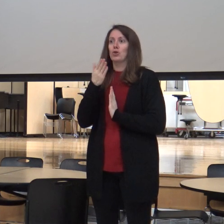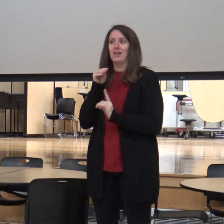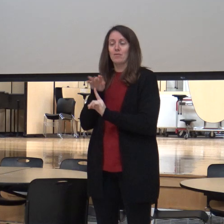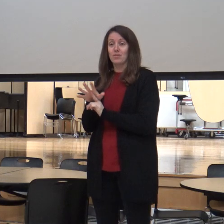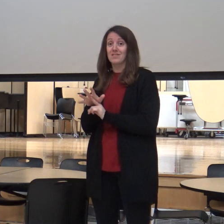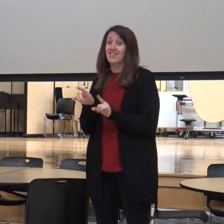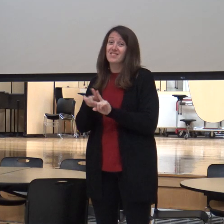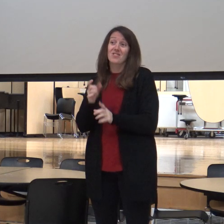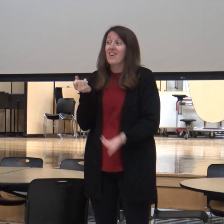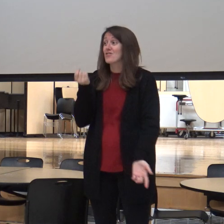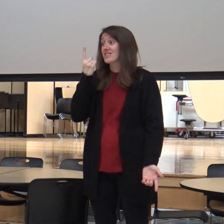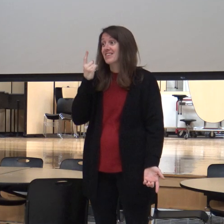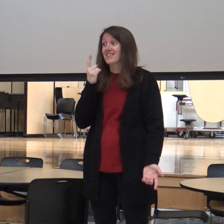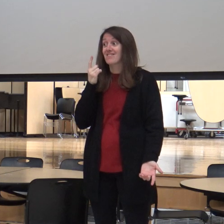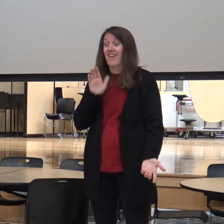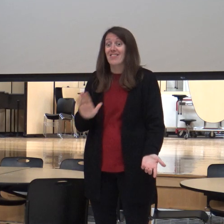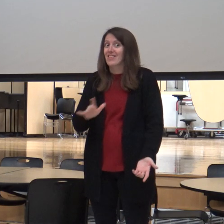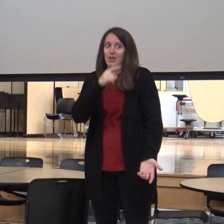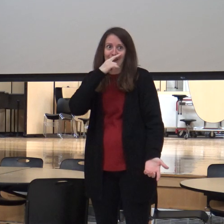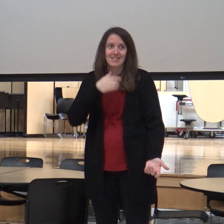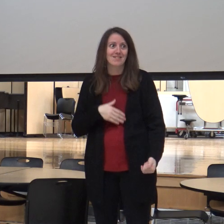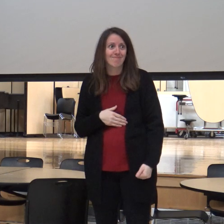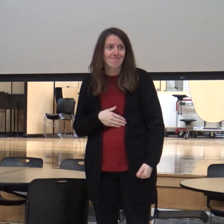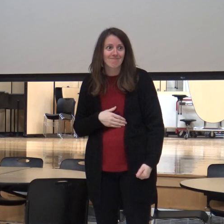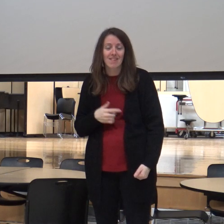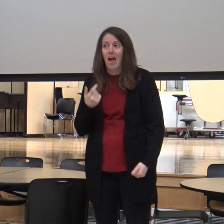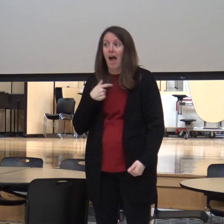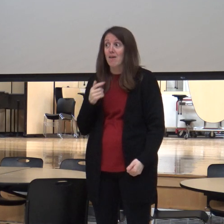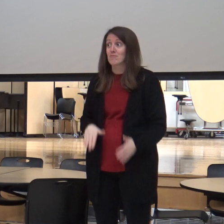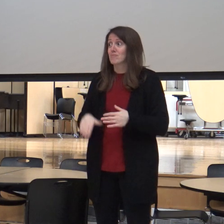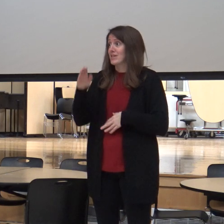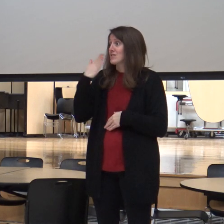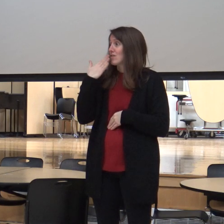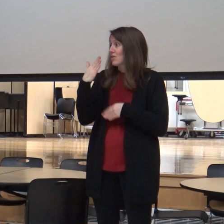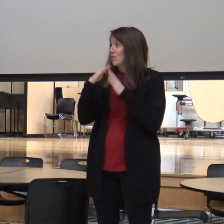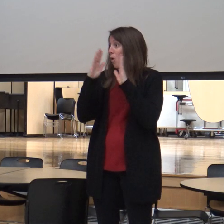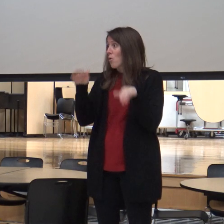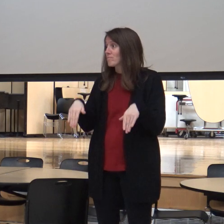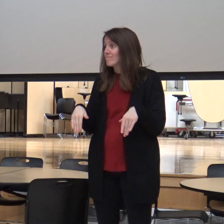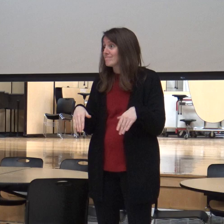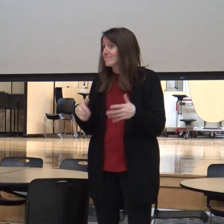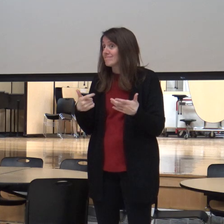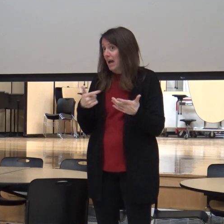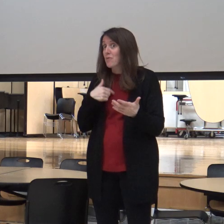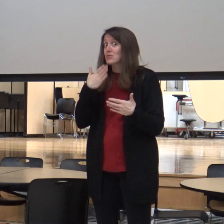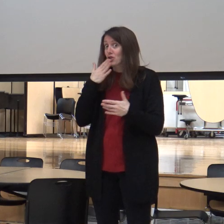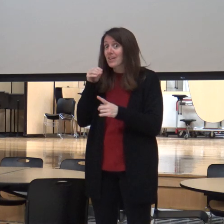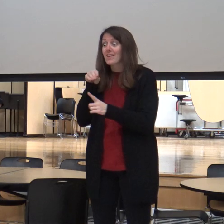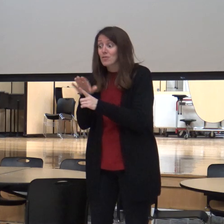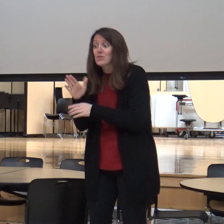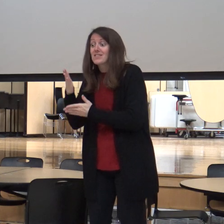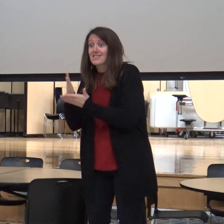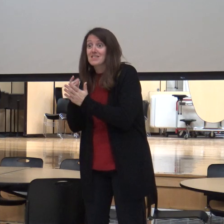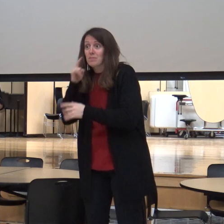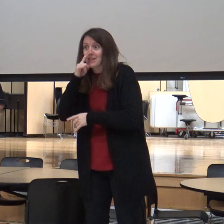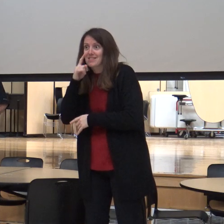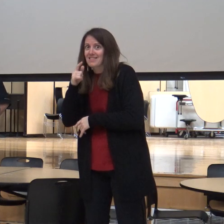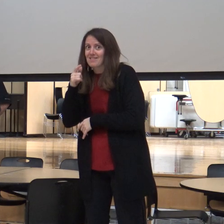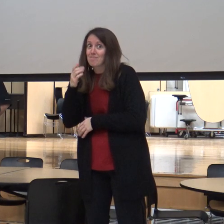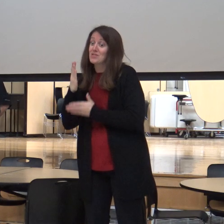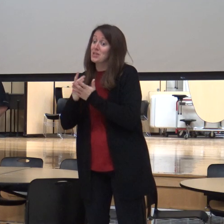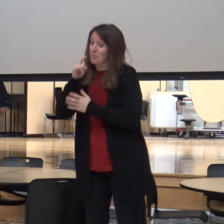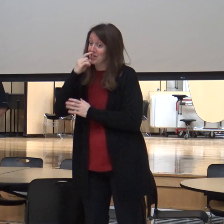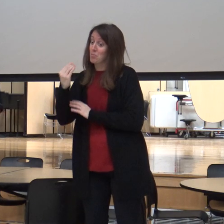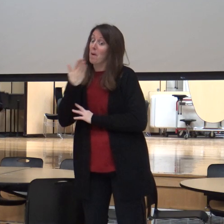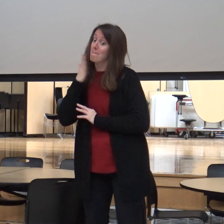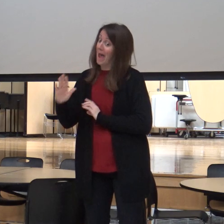they're kids. And I came from a really good home, and I was a good influence on some kids, and some kids were a bad influence on me, but that's on me. So we